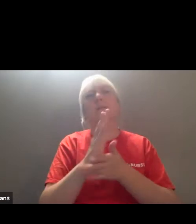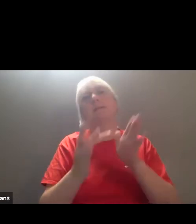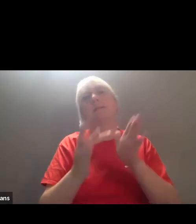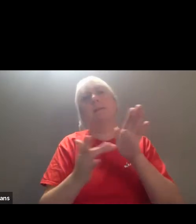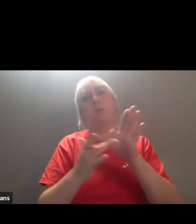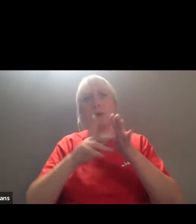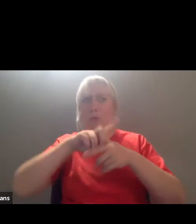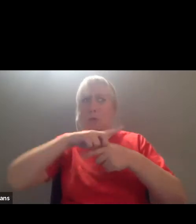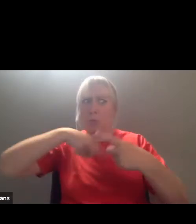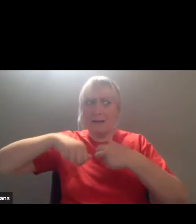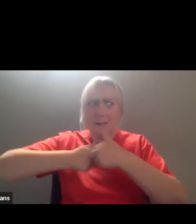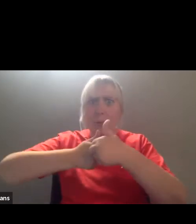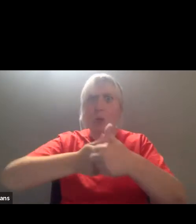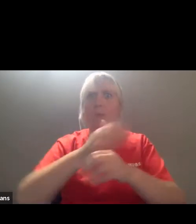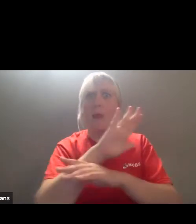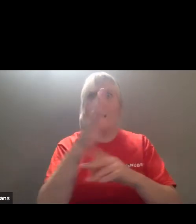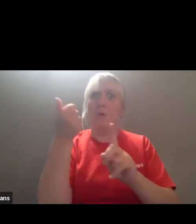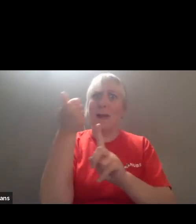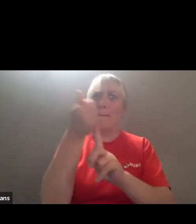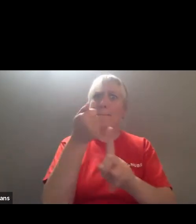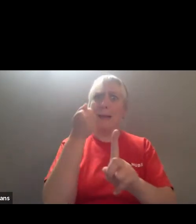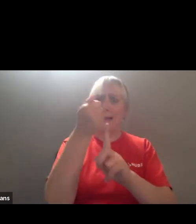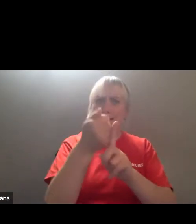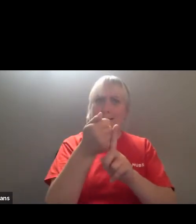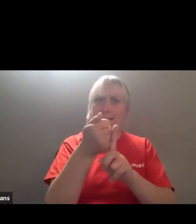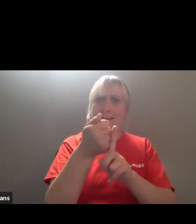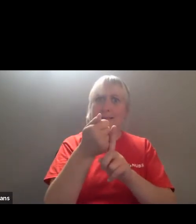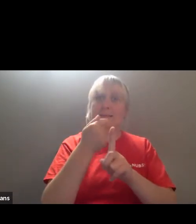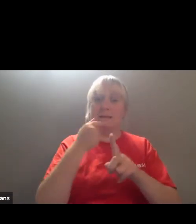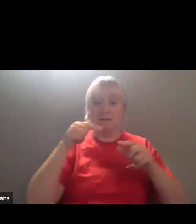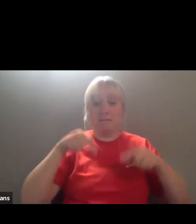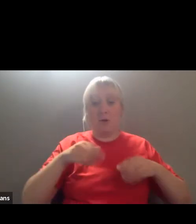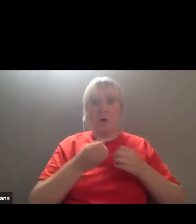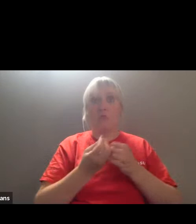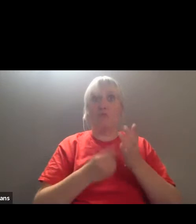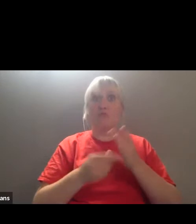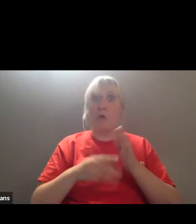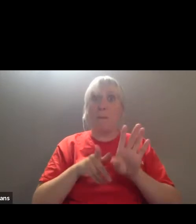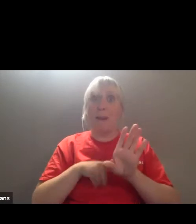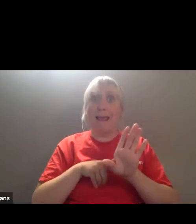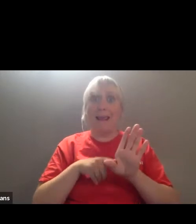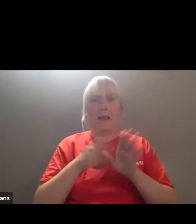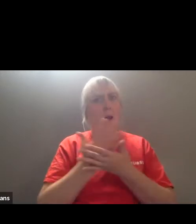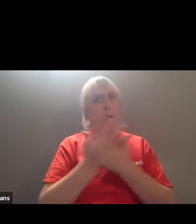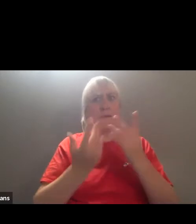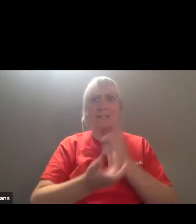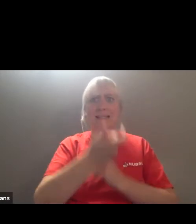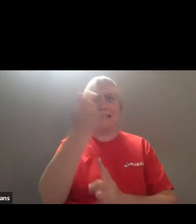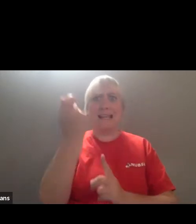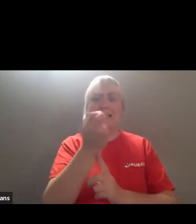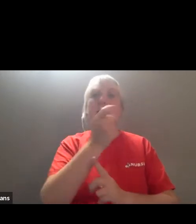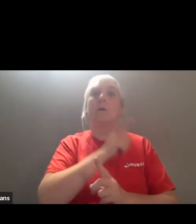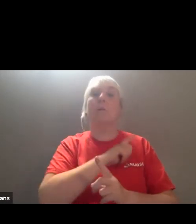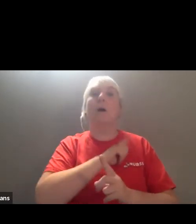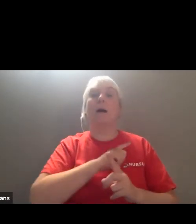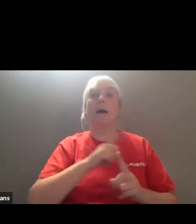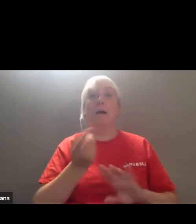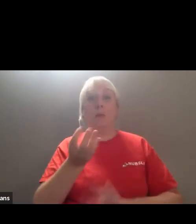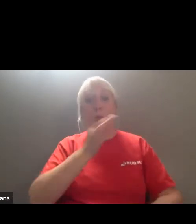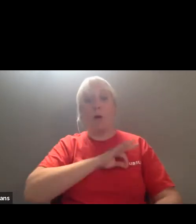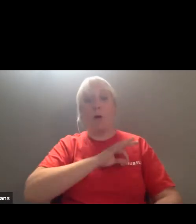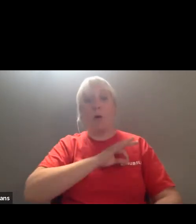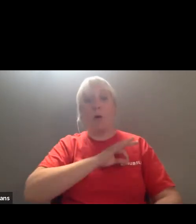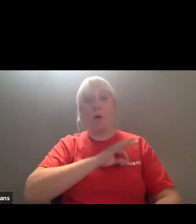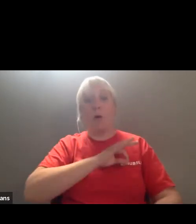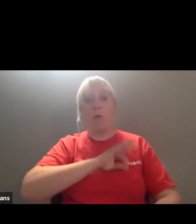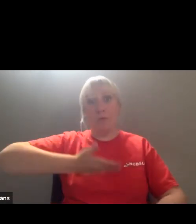library campaigns. We've had a lot of success here down in Bromley, because with the welfare rights advice shops closing,